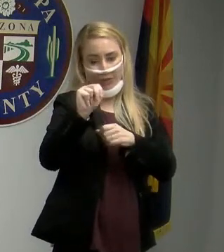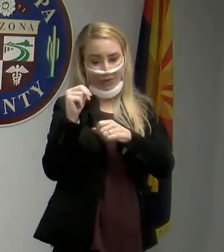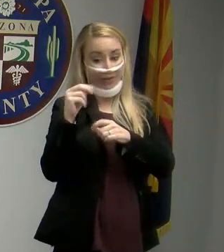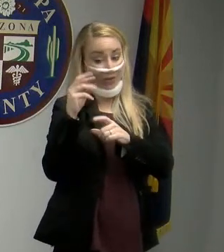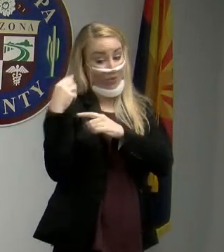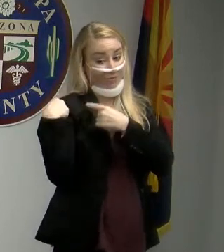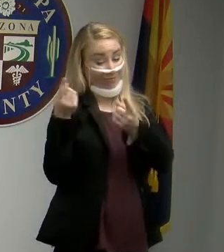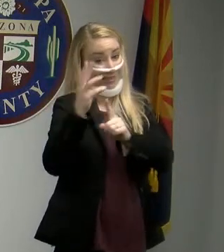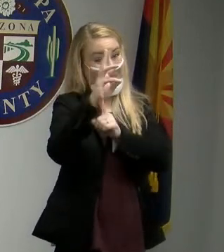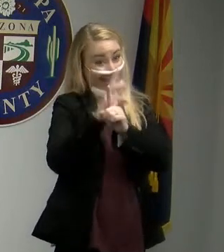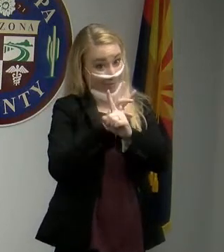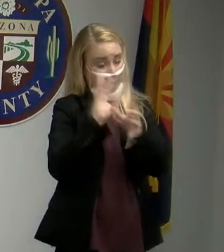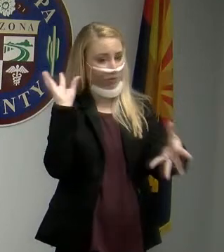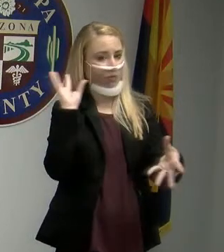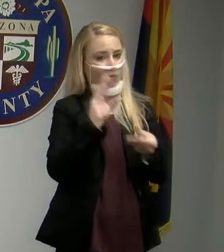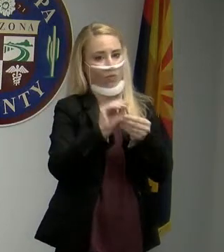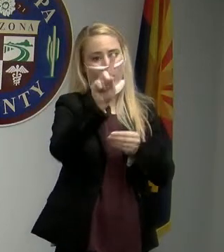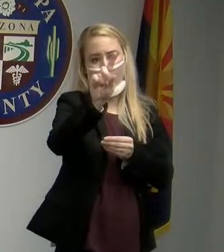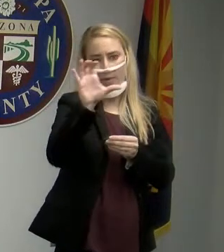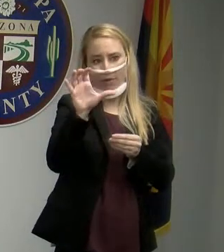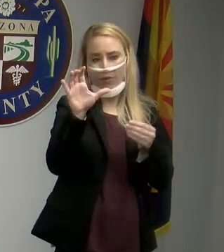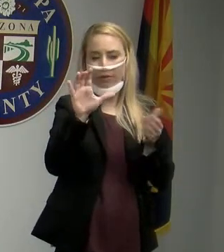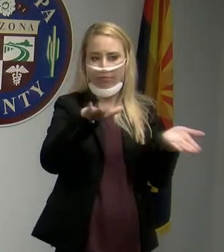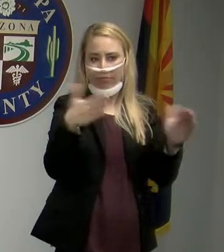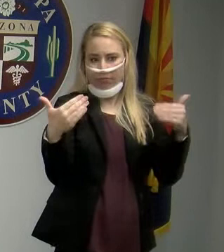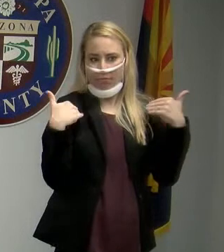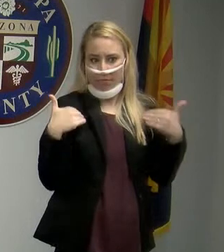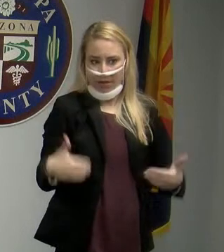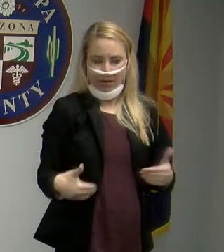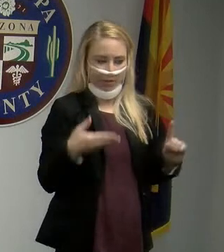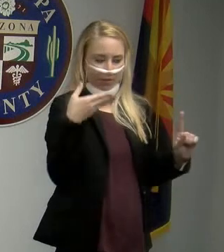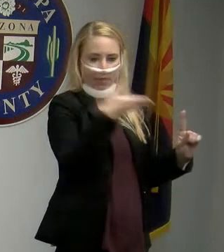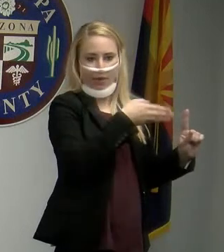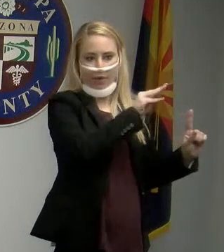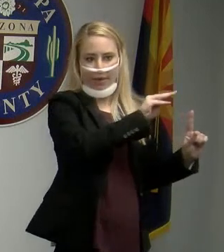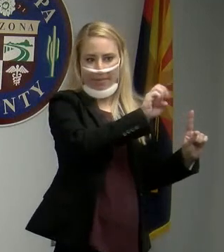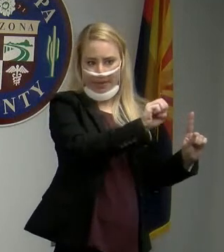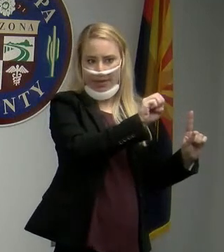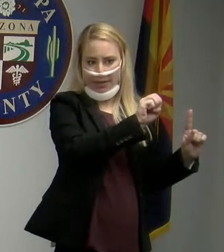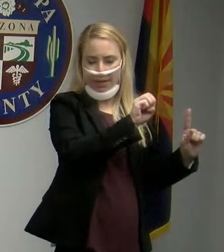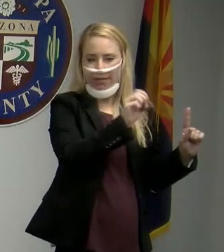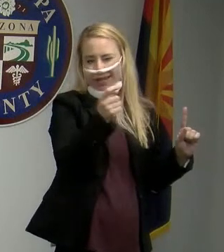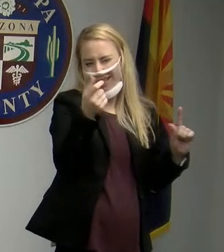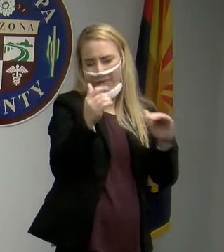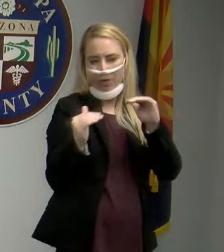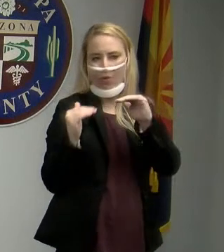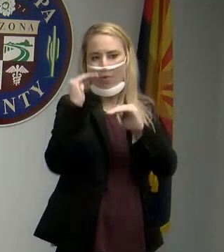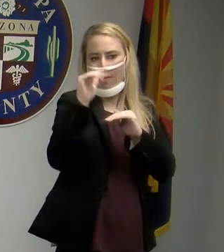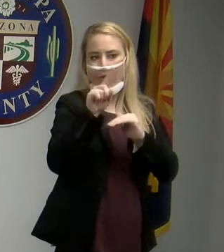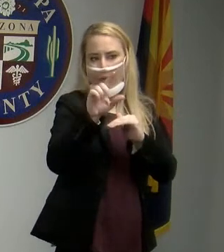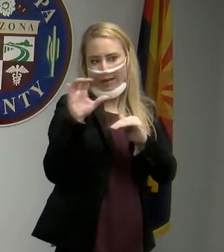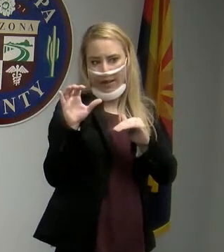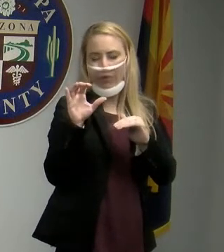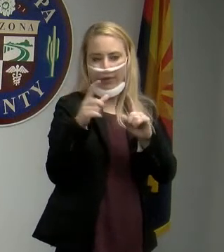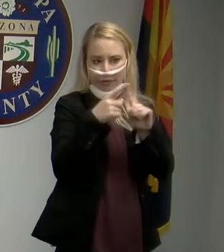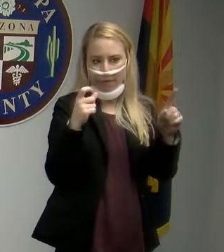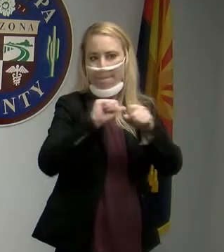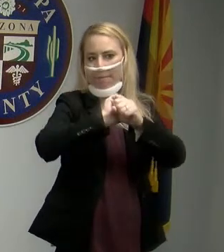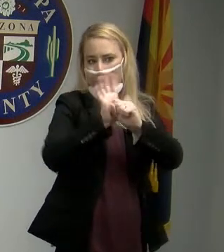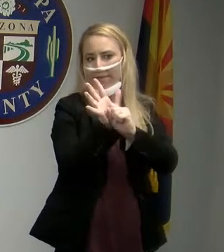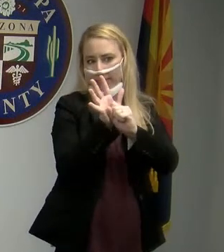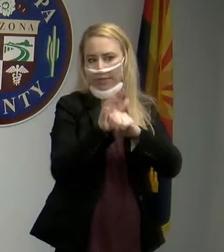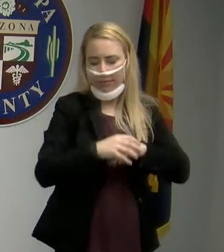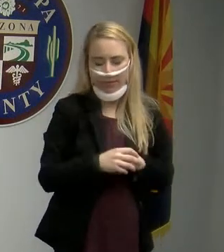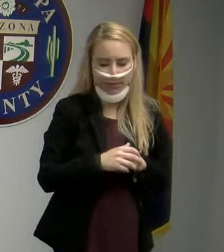bit more than that, the medical examiner's office has received little more than 100 cases. And usually in a